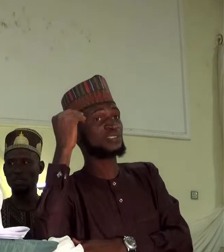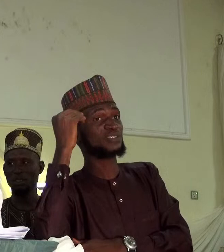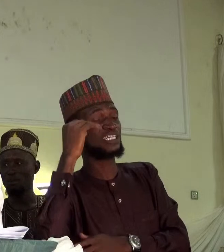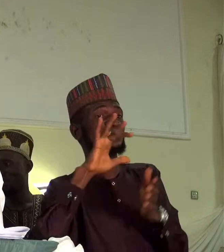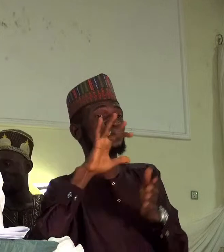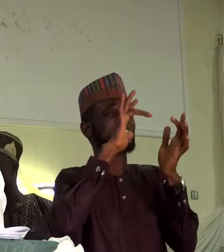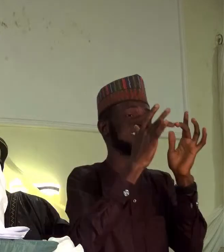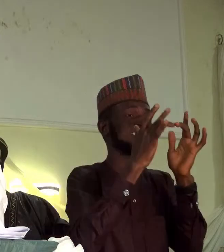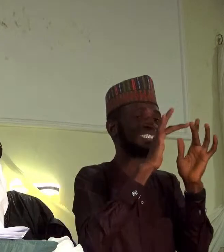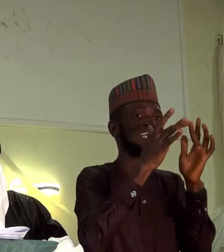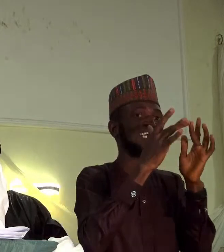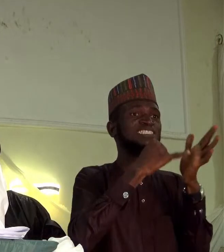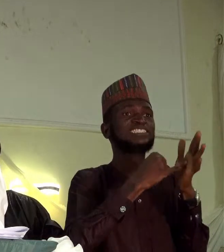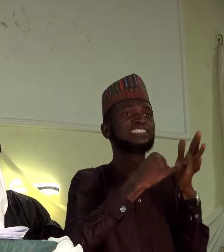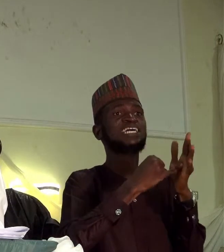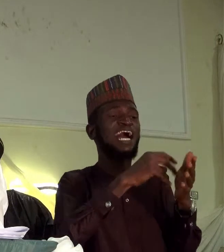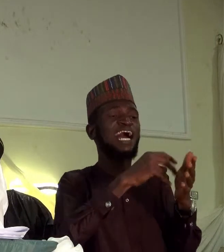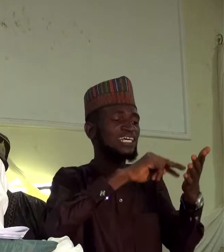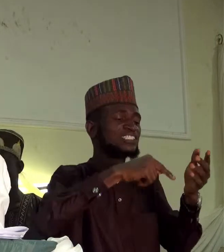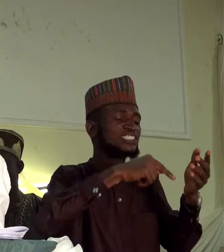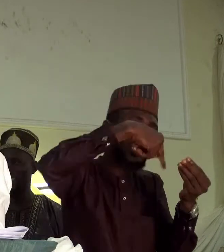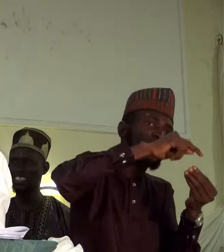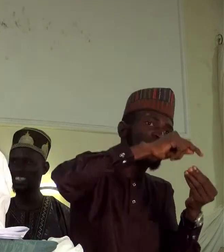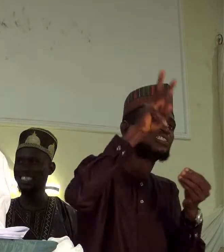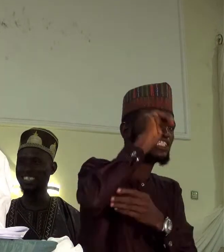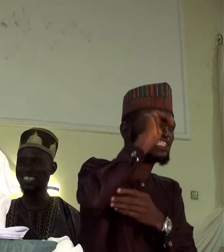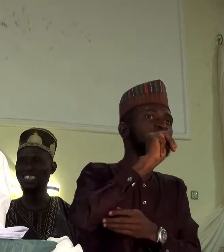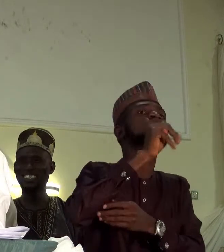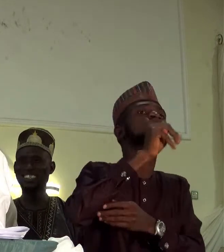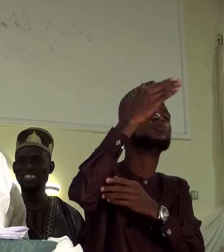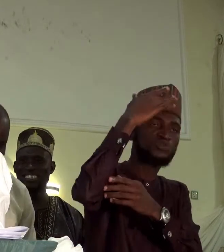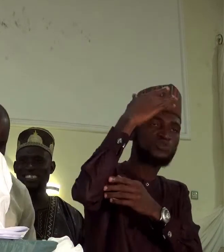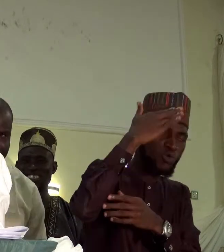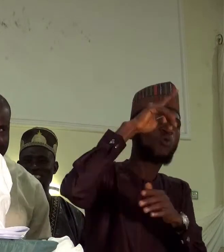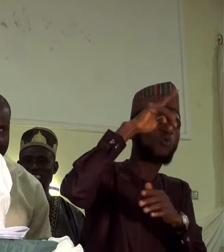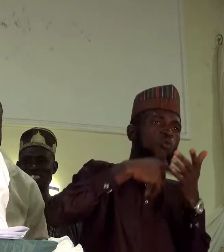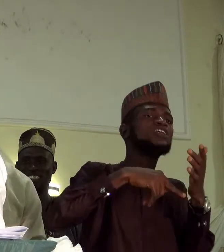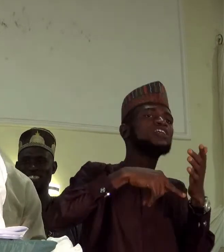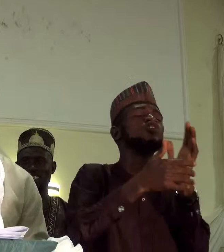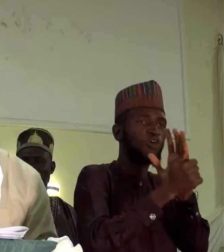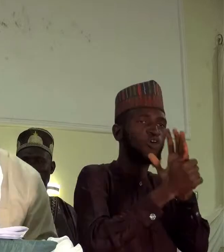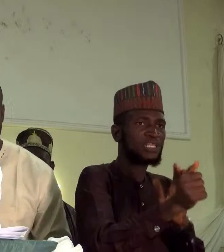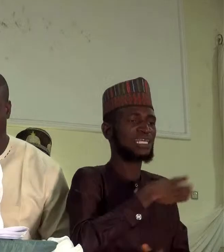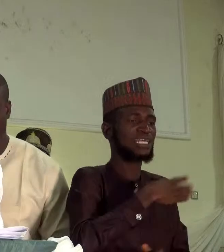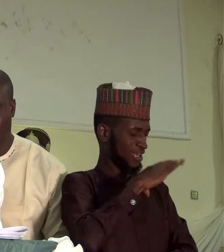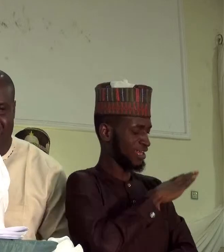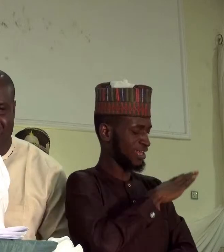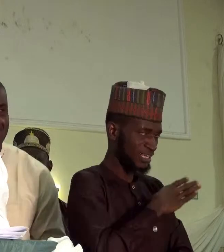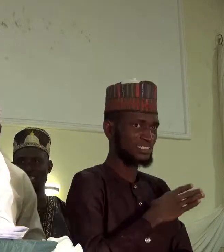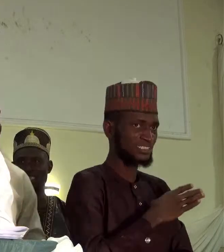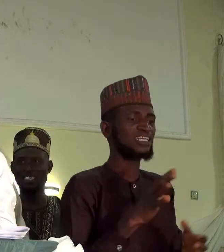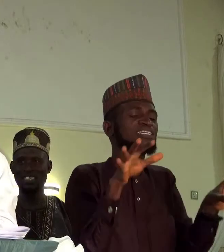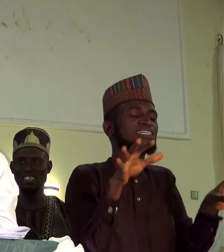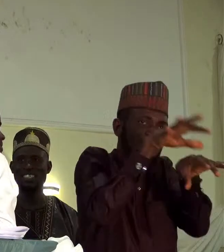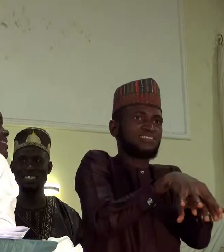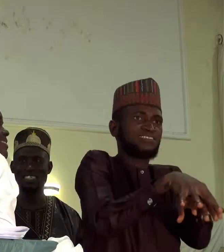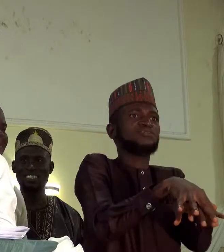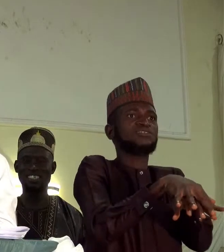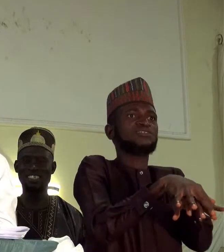them. You will discover that what is called competence, what is called character. Wọ́n kó gbogbo ẹ̀ papọ̀ ní ẹ̀fí dantí wọ́n dà